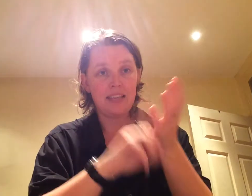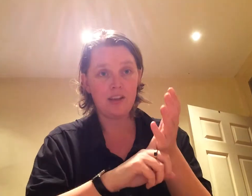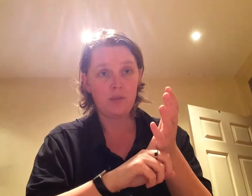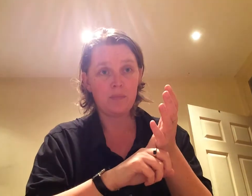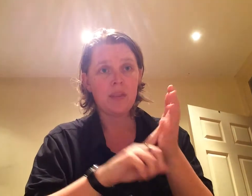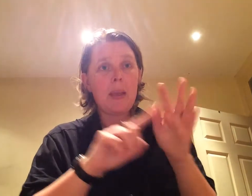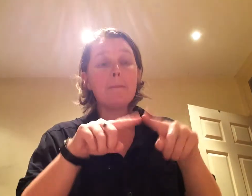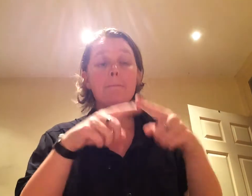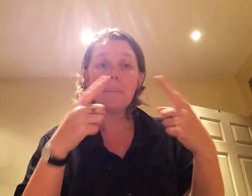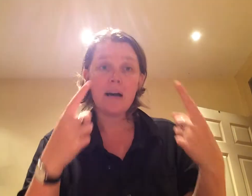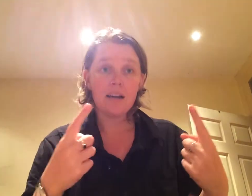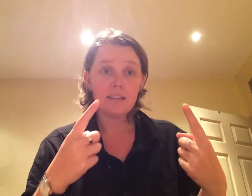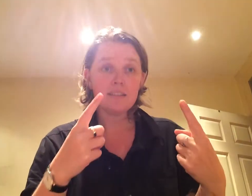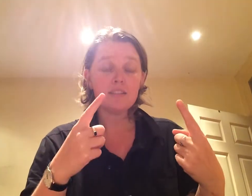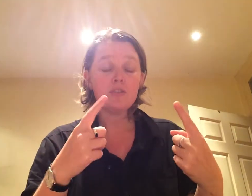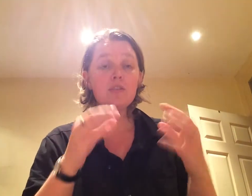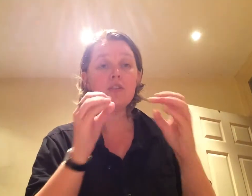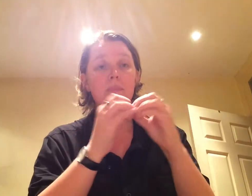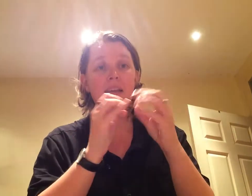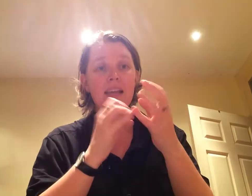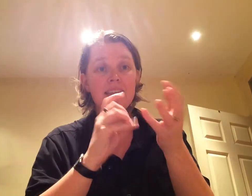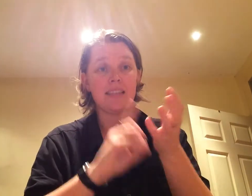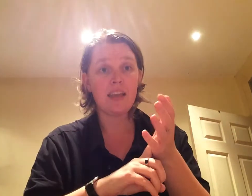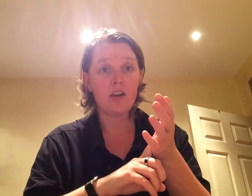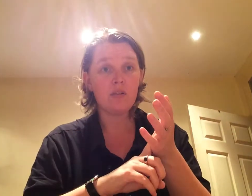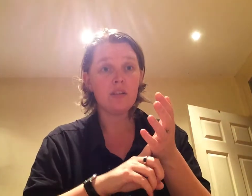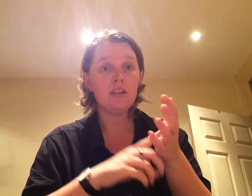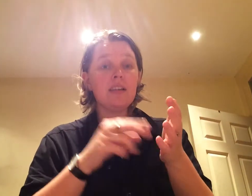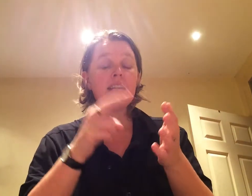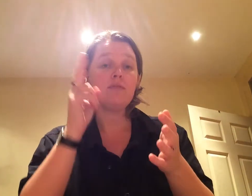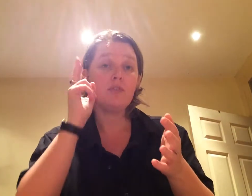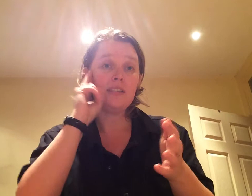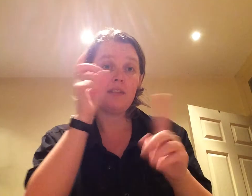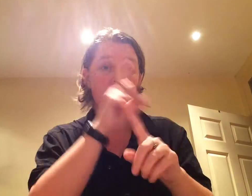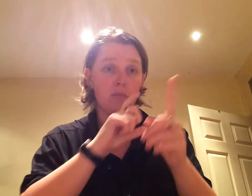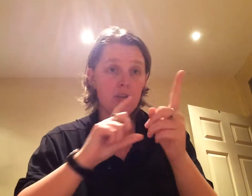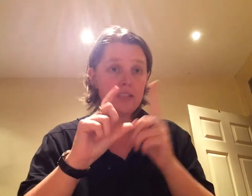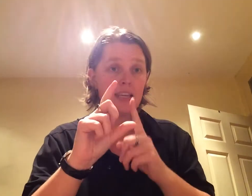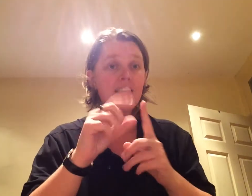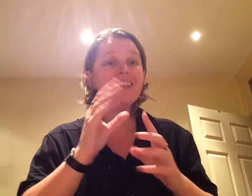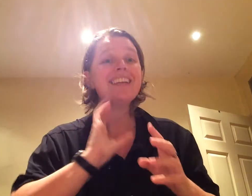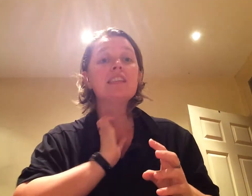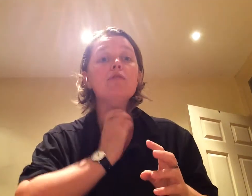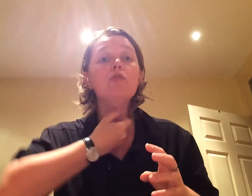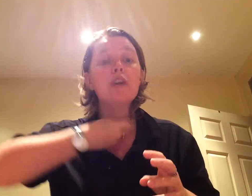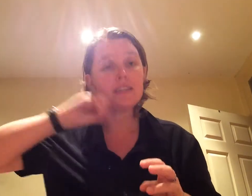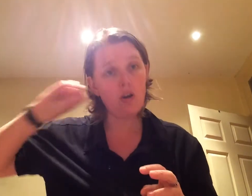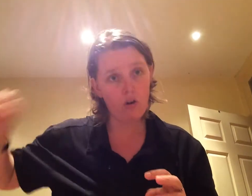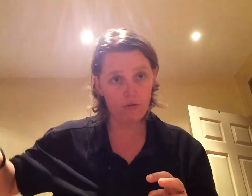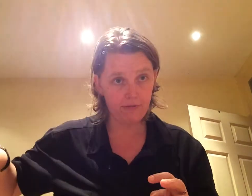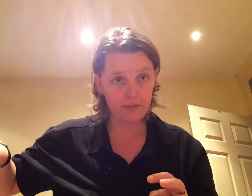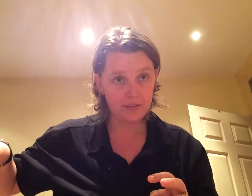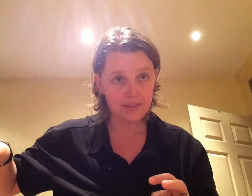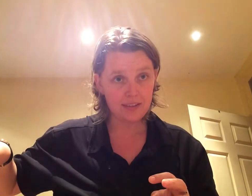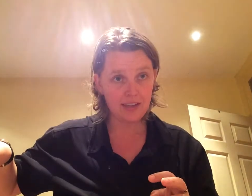BSL. But to do BSL, it's for the deaf community, it's voice off.